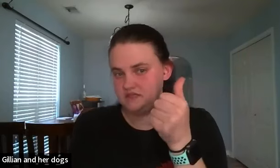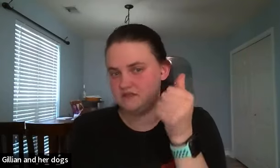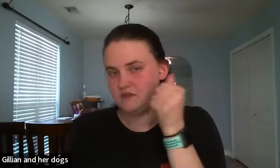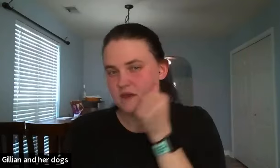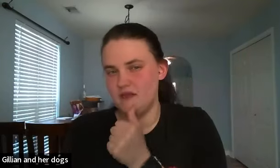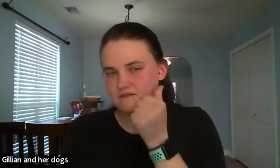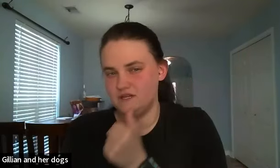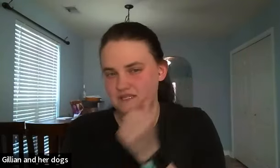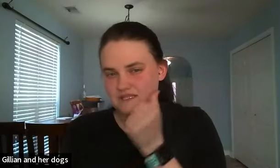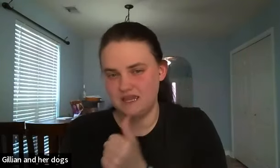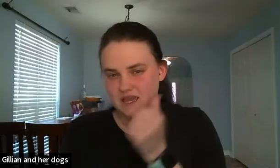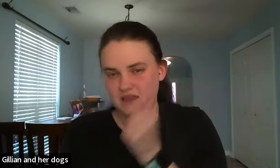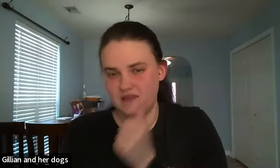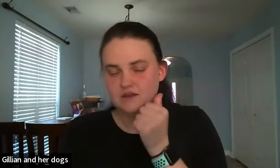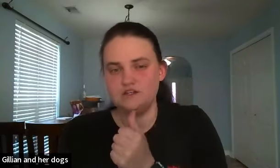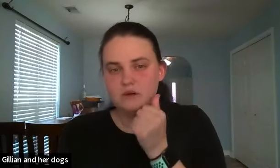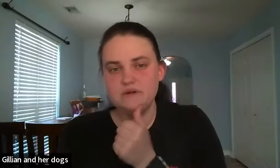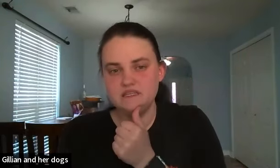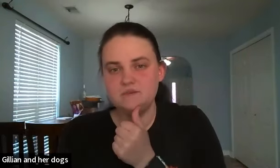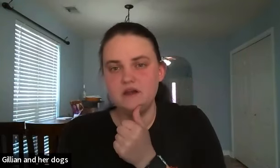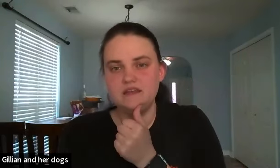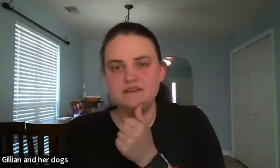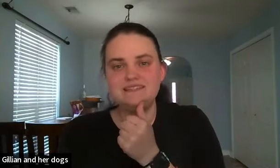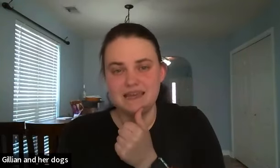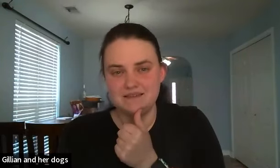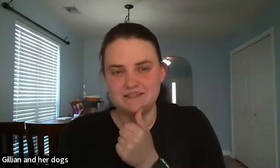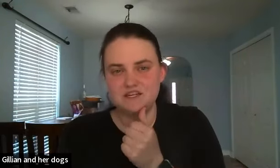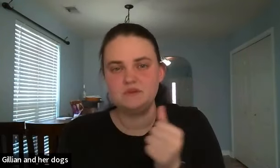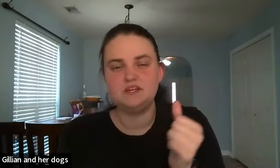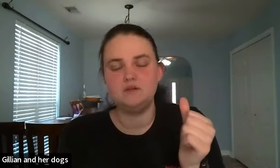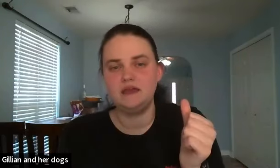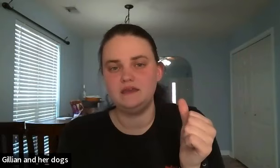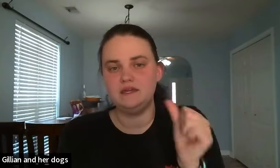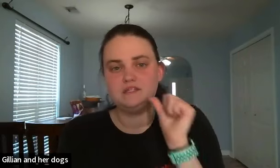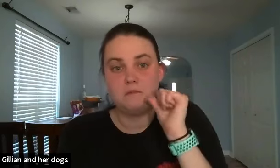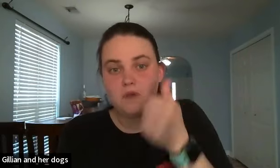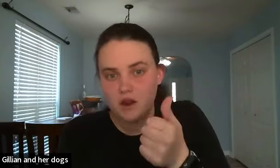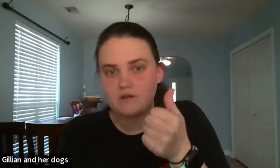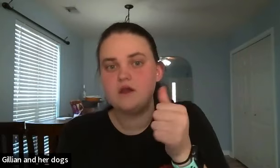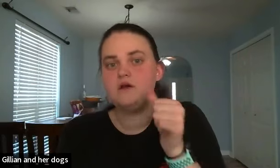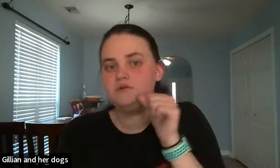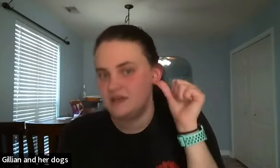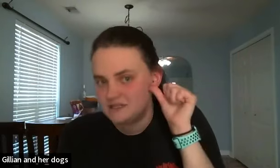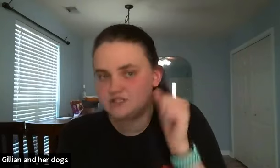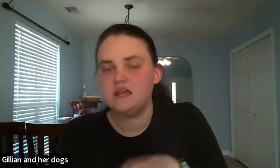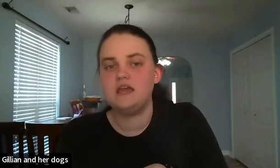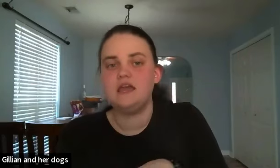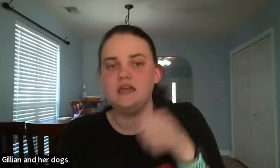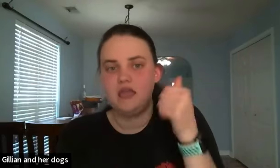the thumb, every day. So I always think about anything daily is going to be, you know, like tomorrow, yesterday,